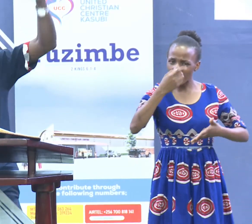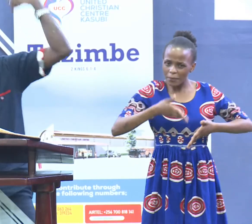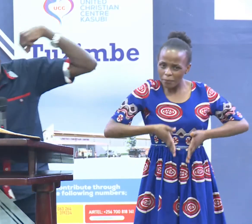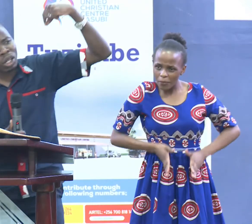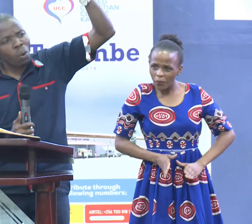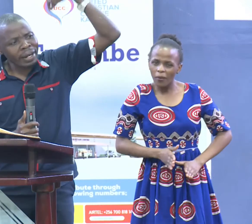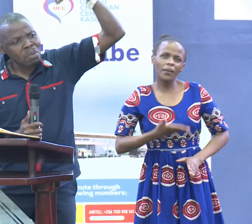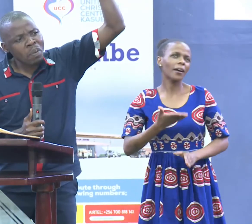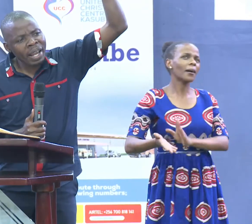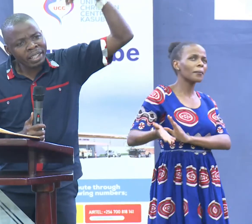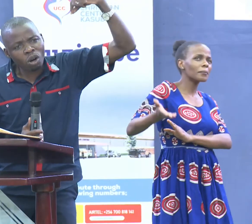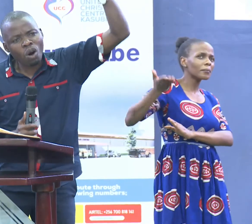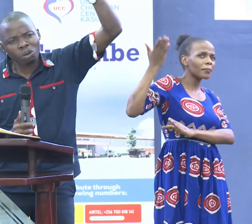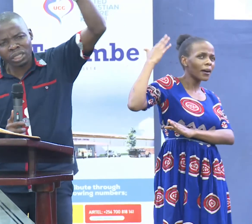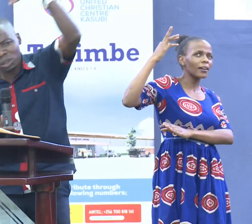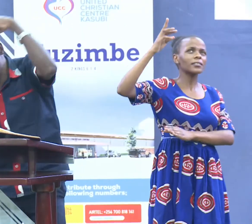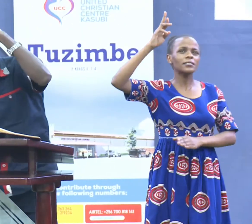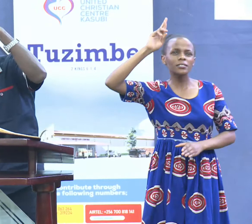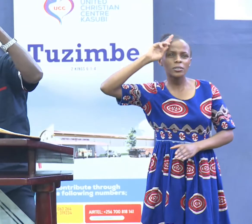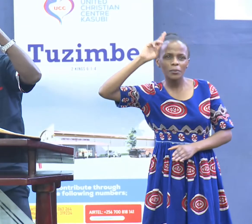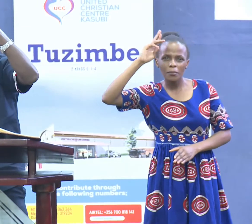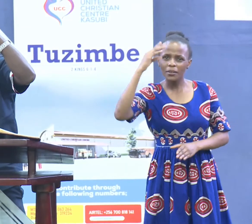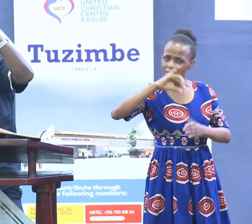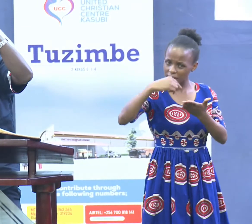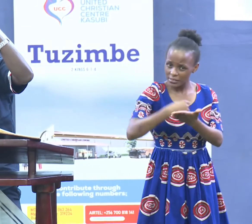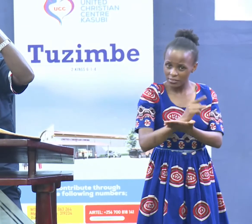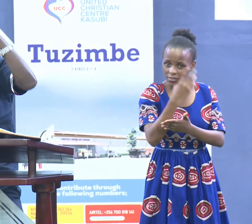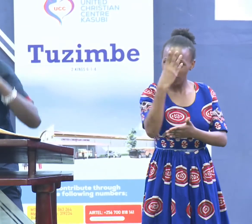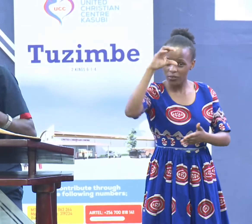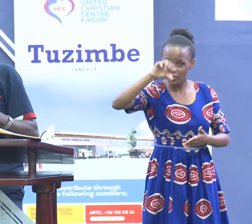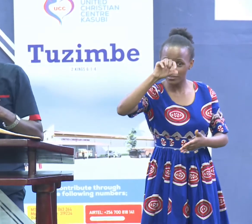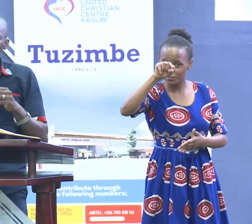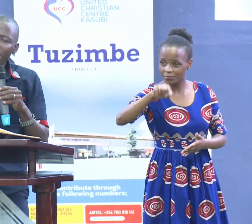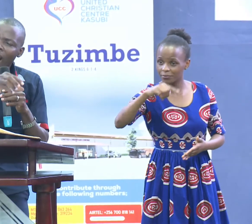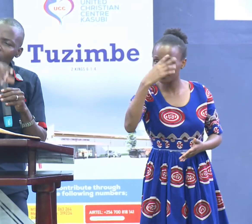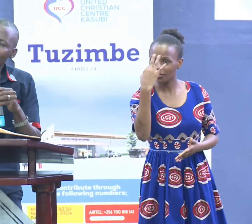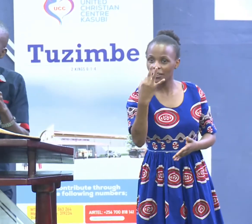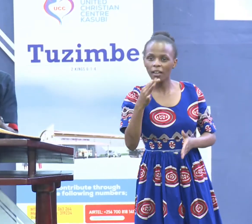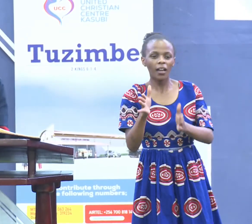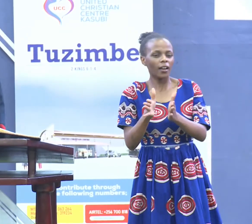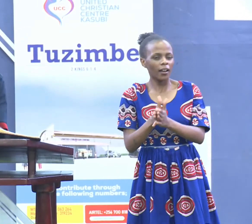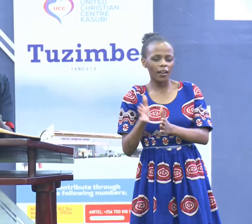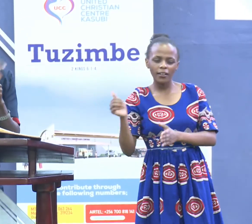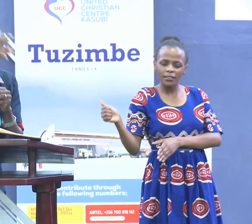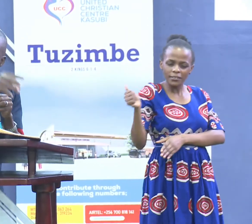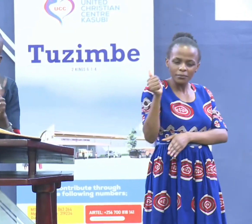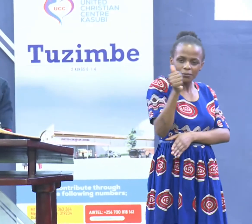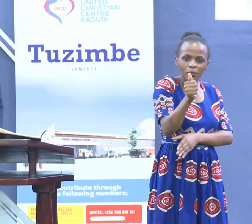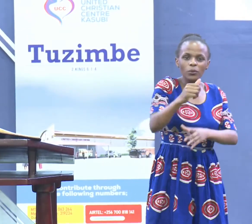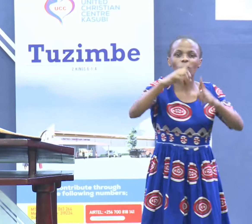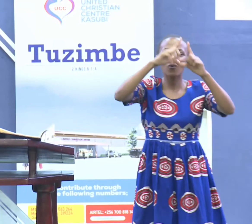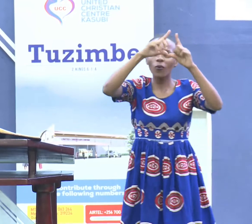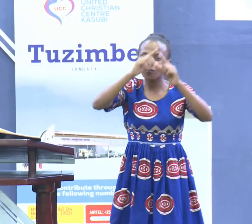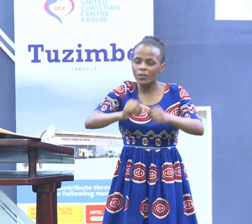firstborn. Oddayo wali kwana mu mwendo ogwokusatu. You go back Genesis 49 verse 3. Ng'oteekawo ebigambo biri